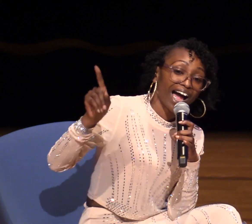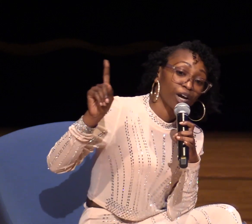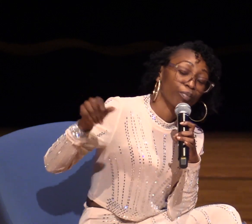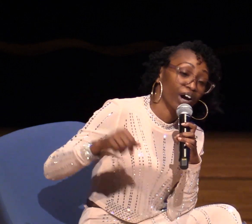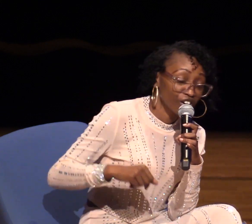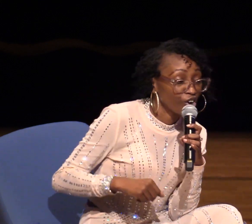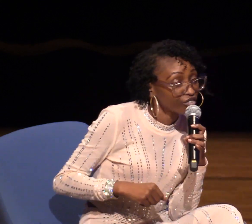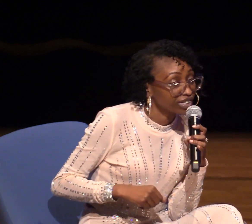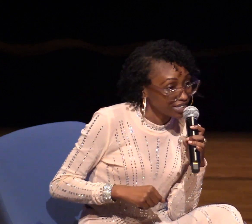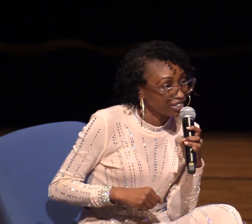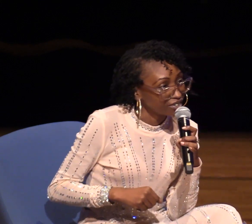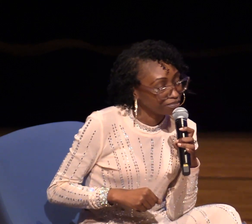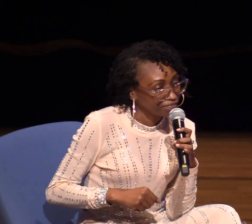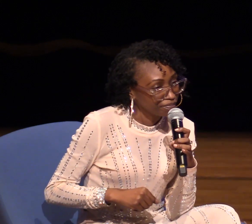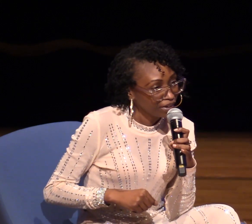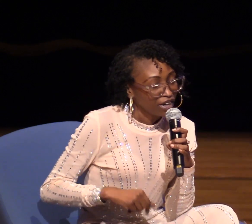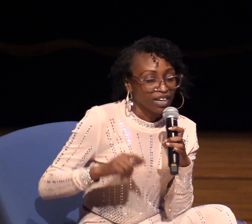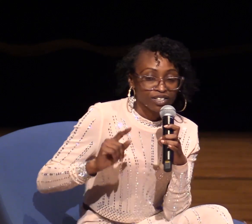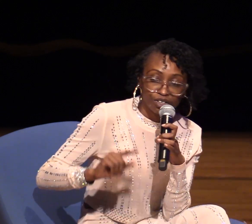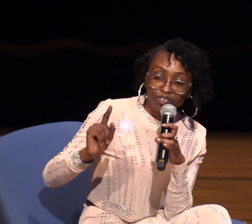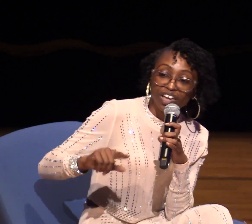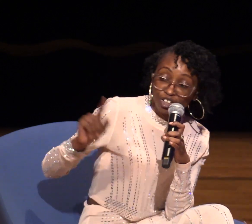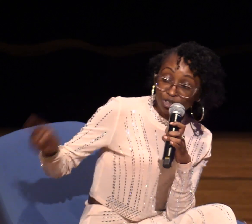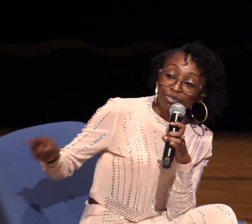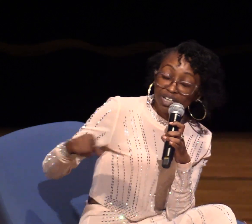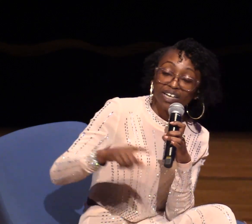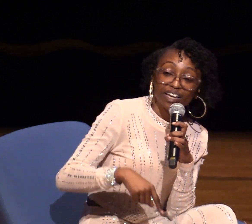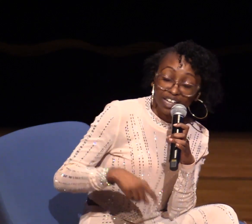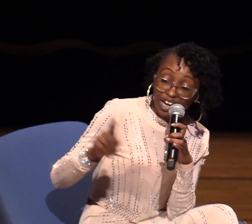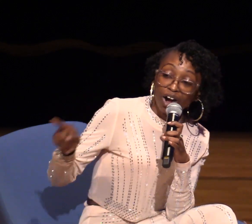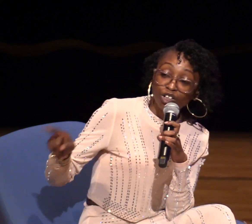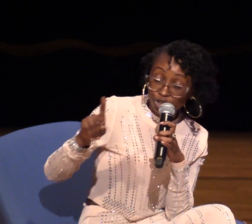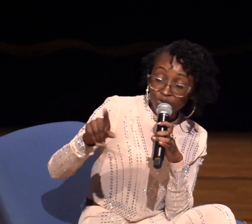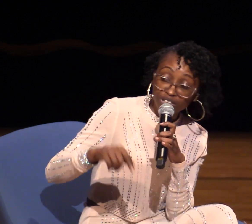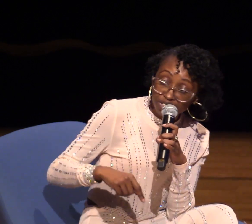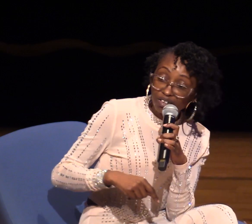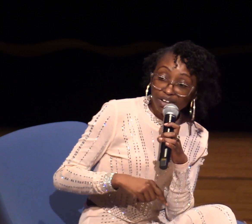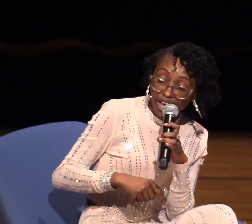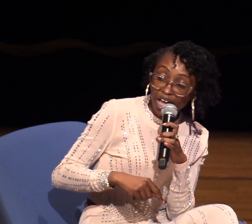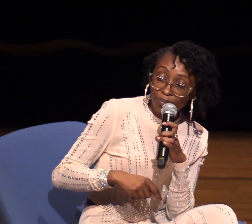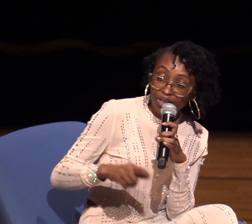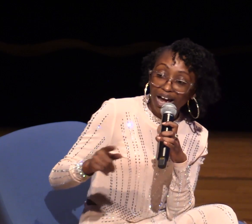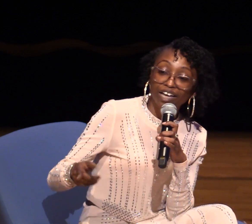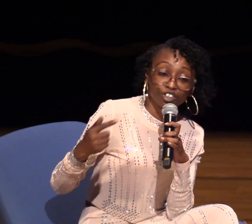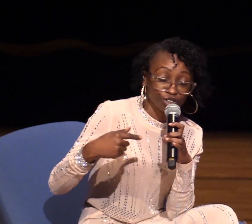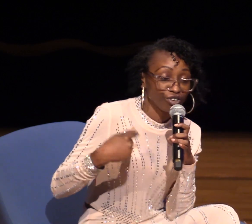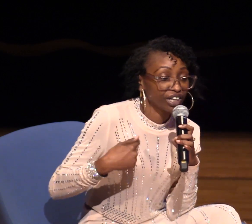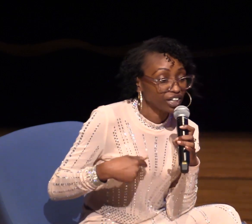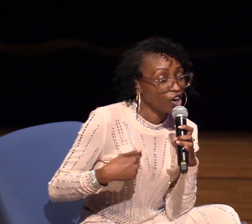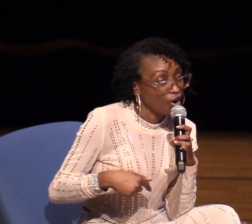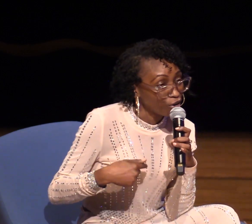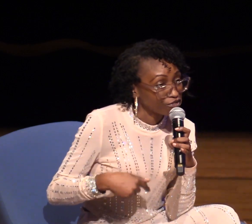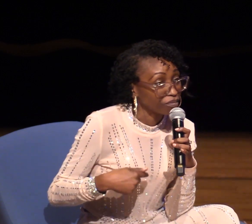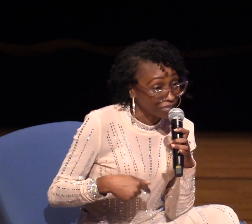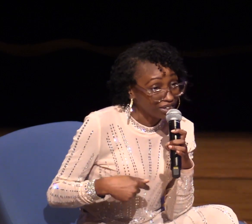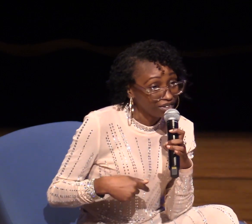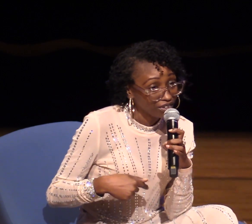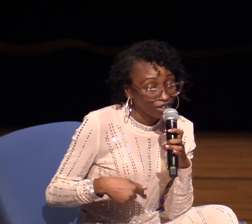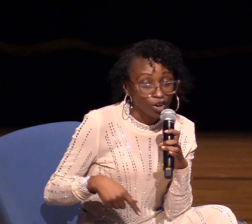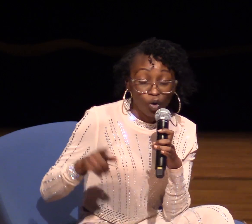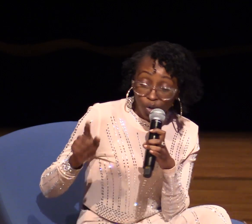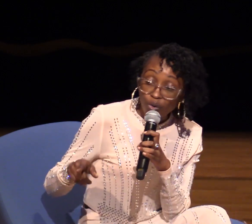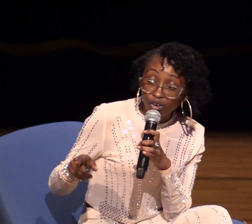it a high priority so that you can get, now, 2 things are going to happen. Either you're going to get a call from